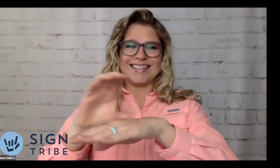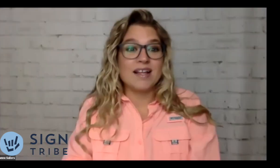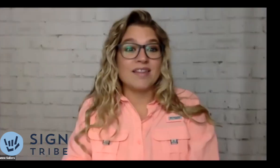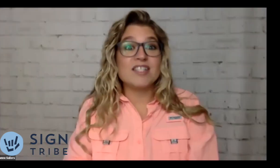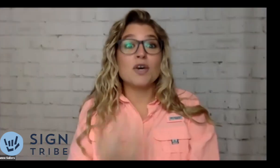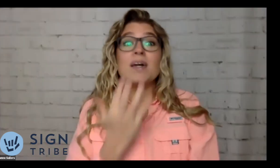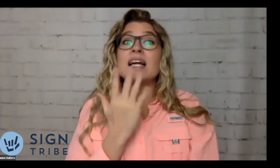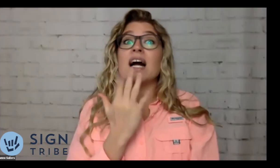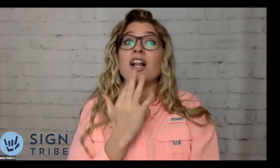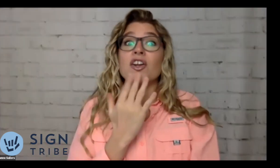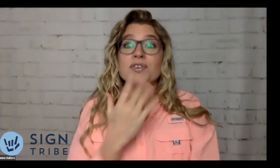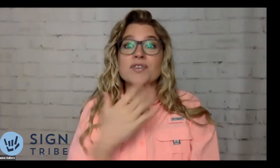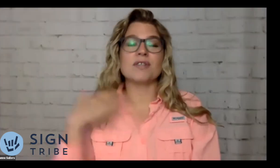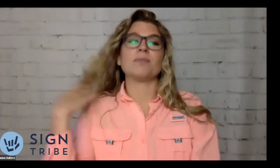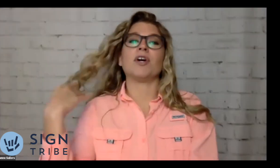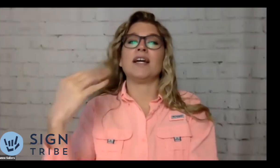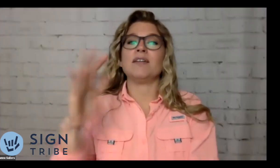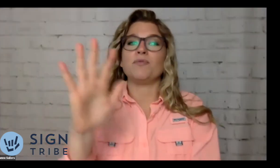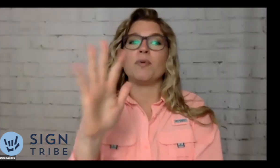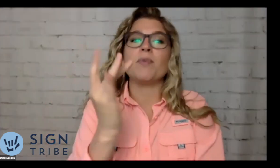Let's go on to colors. All right, remember this sign